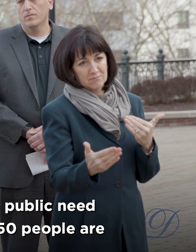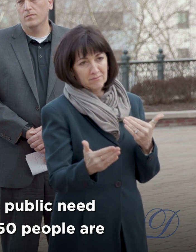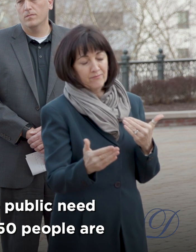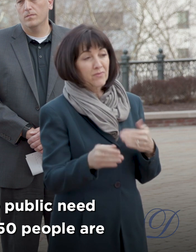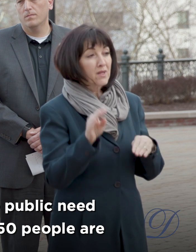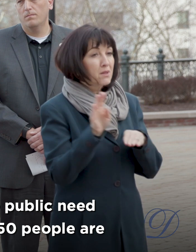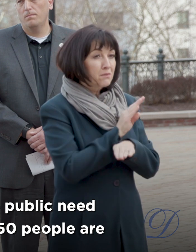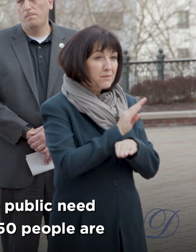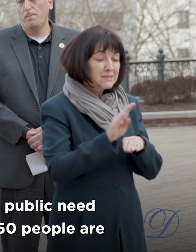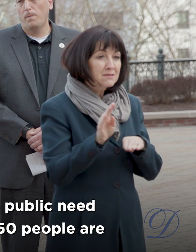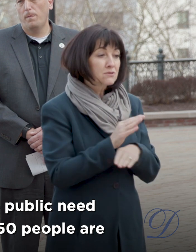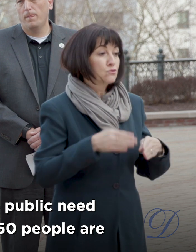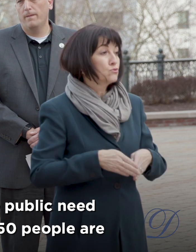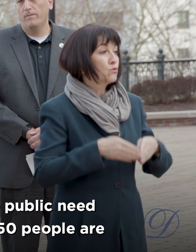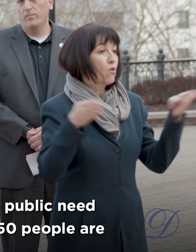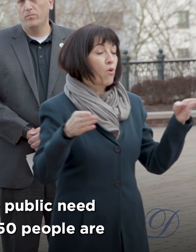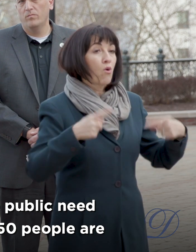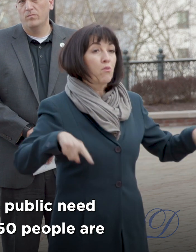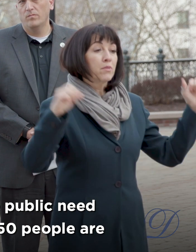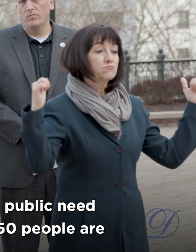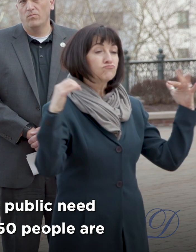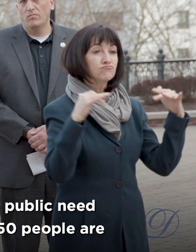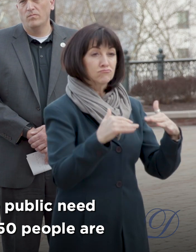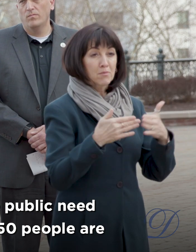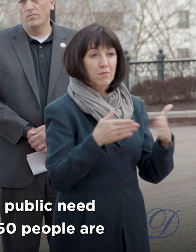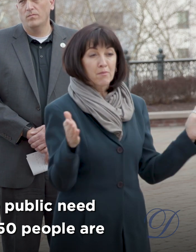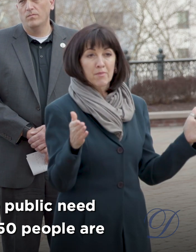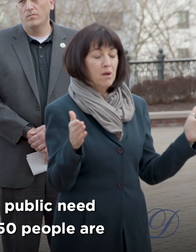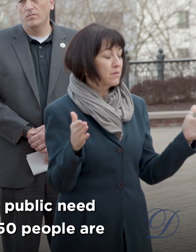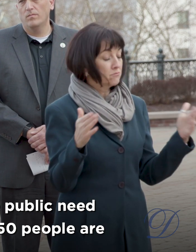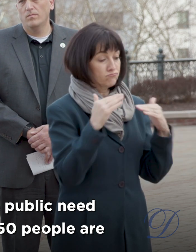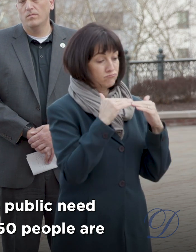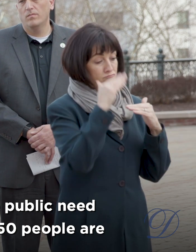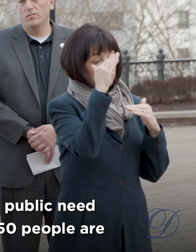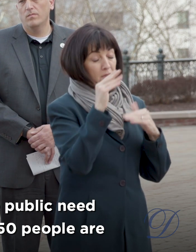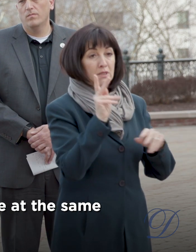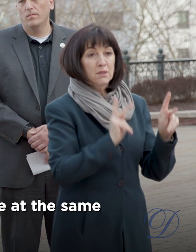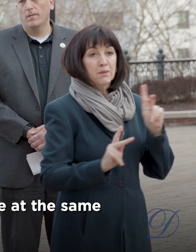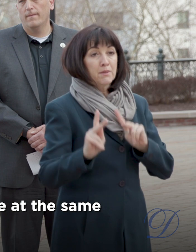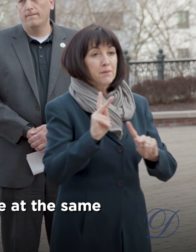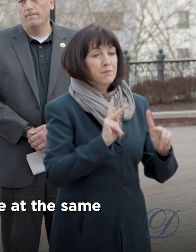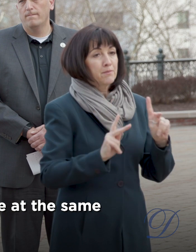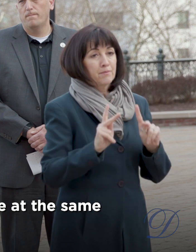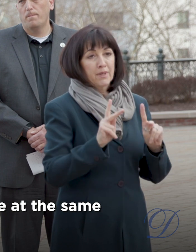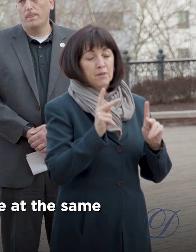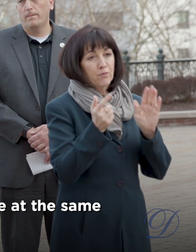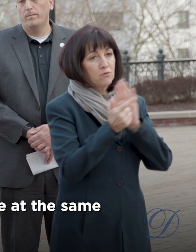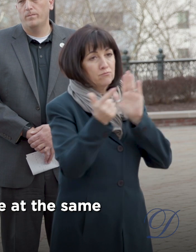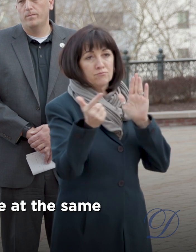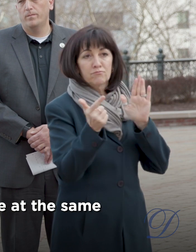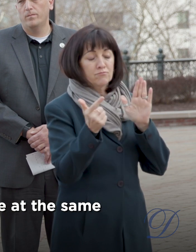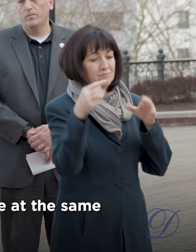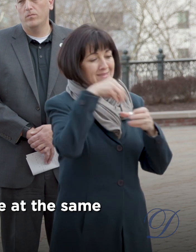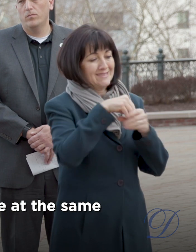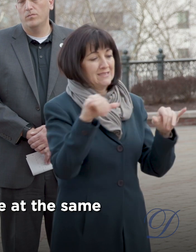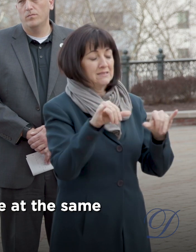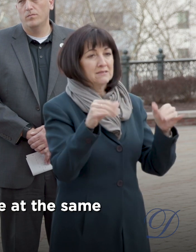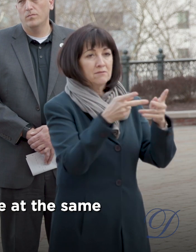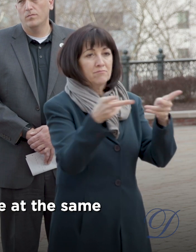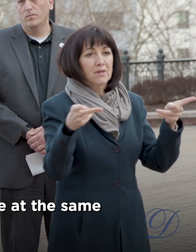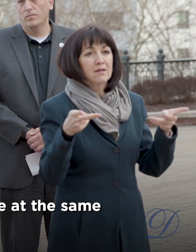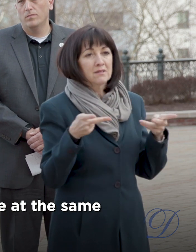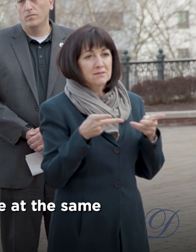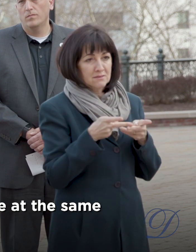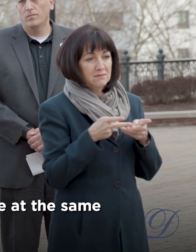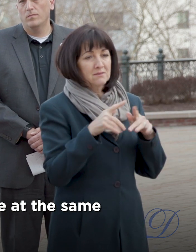Businesses that are open to the public need to make sure that no more than 50 people are close together in the same space